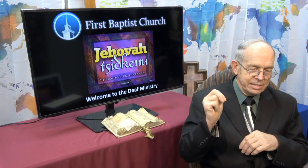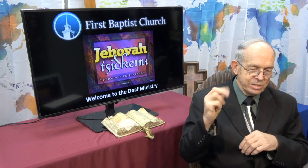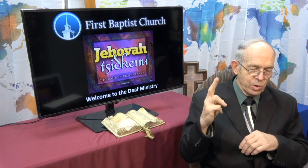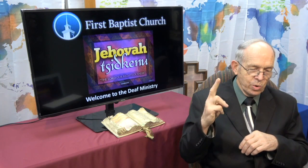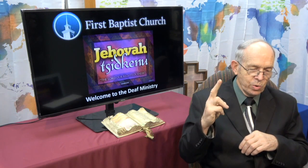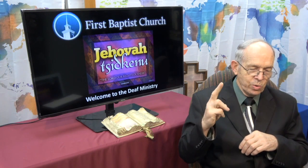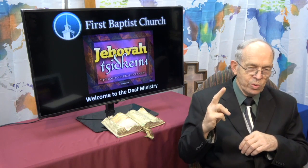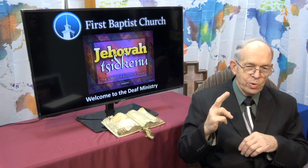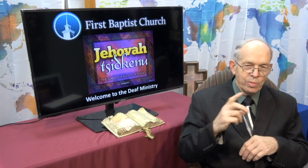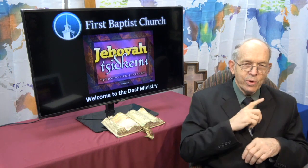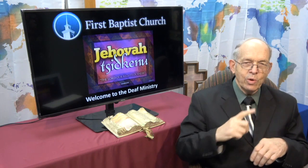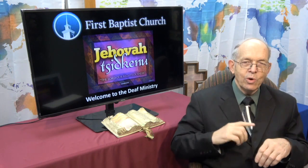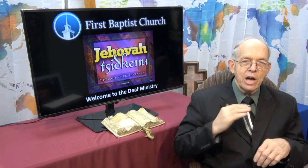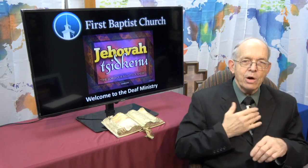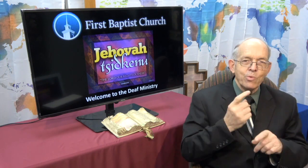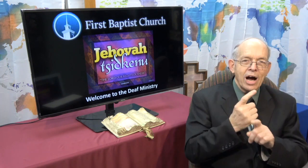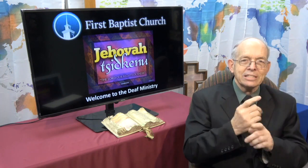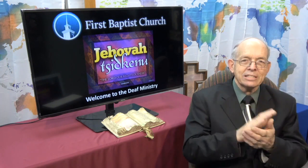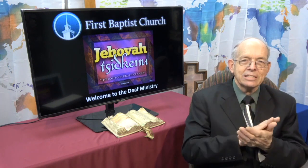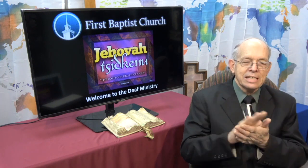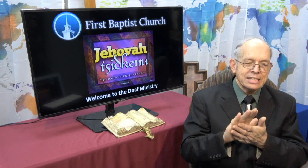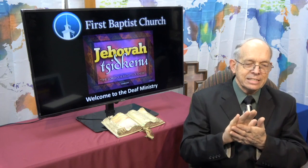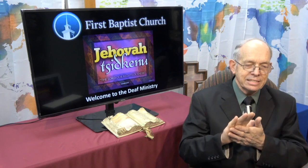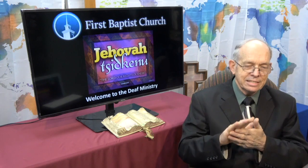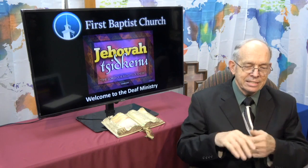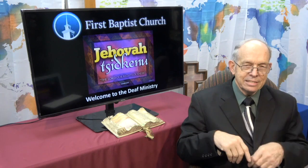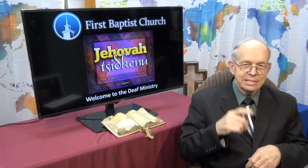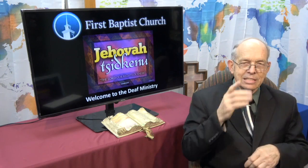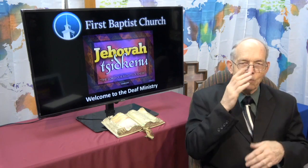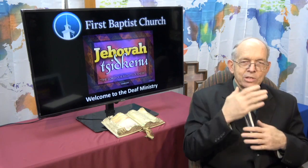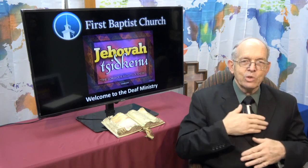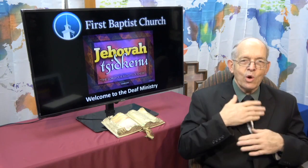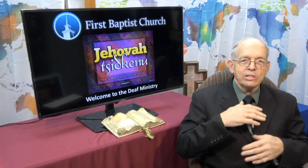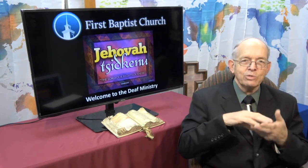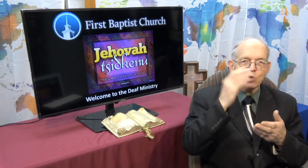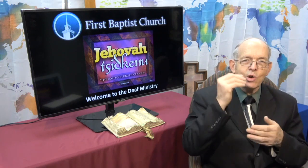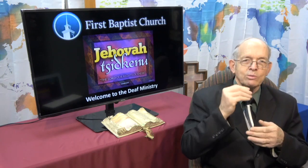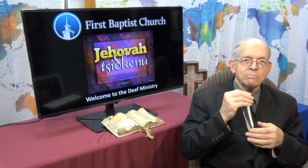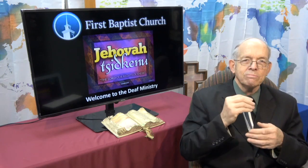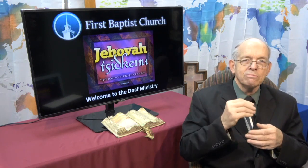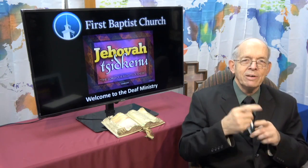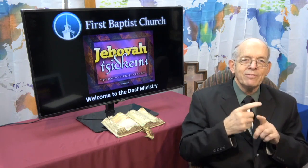Tsidkenu, the Lord of Righteousness, you are joining from